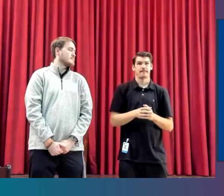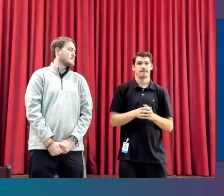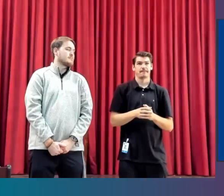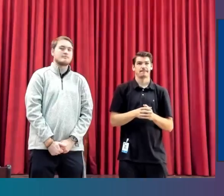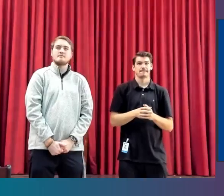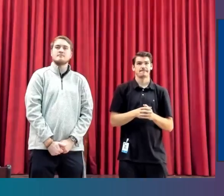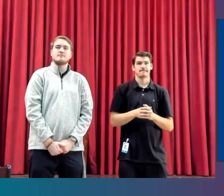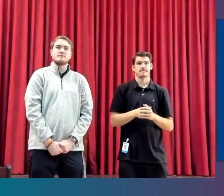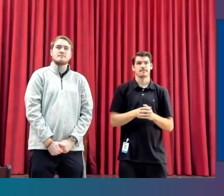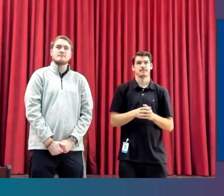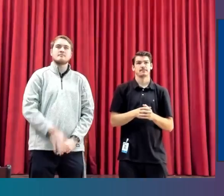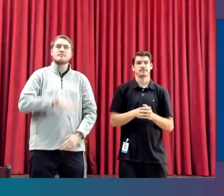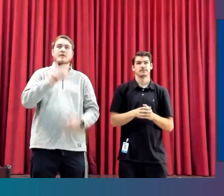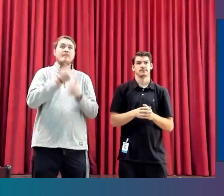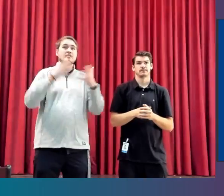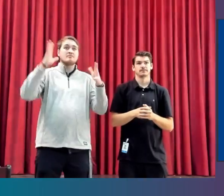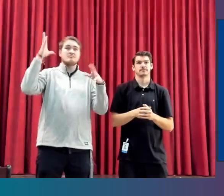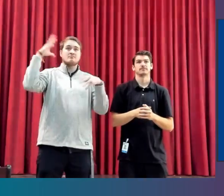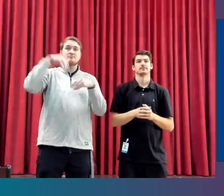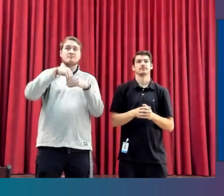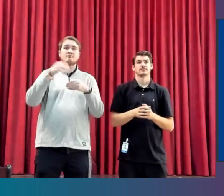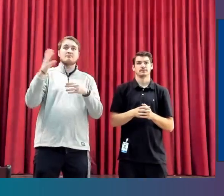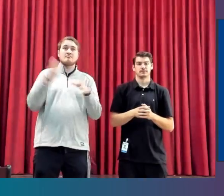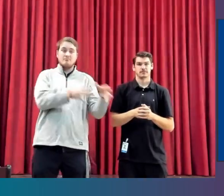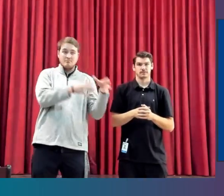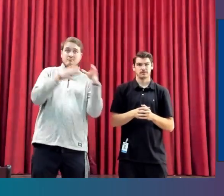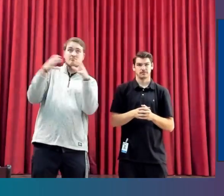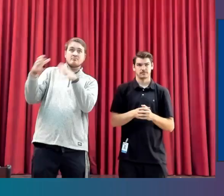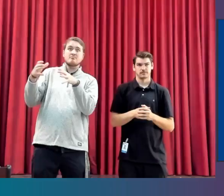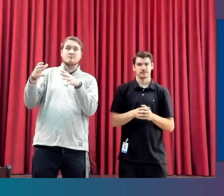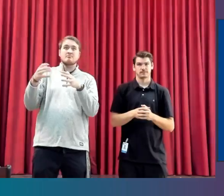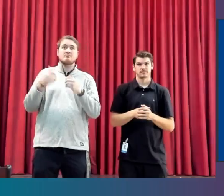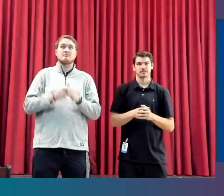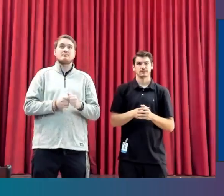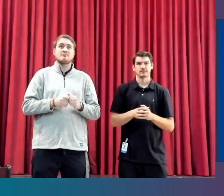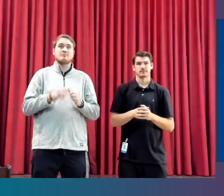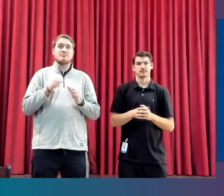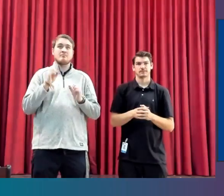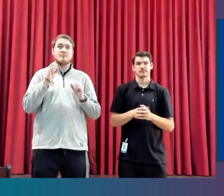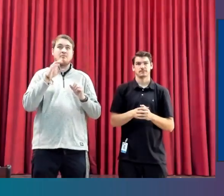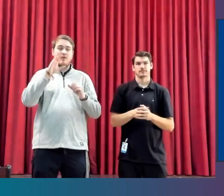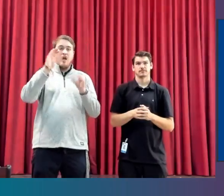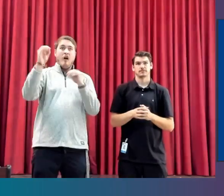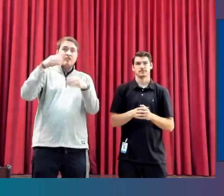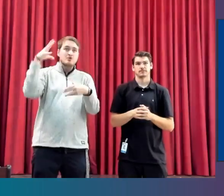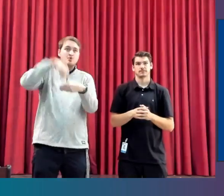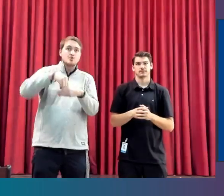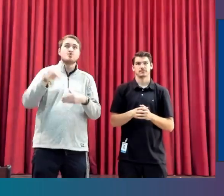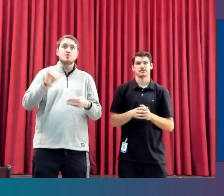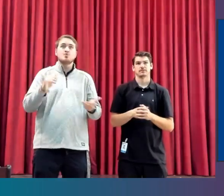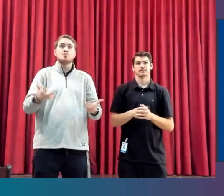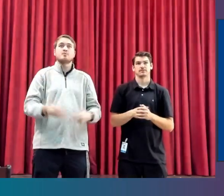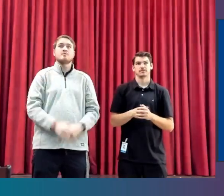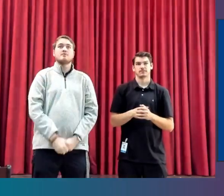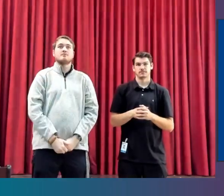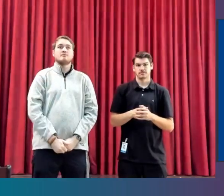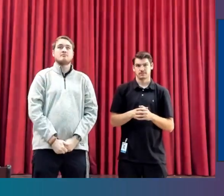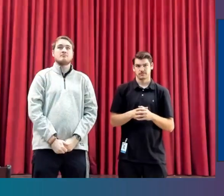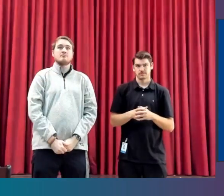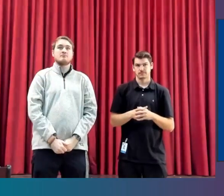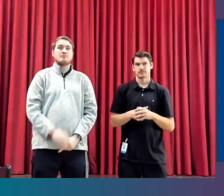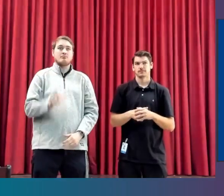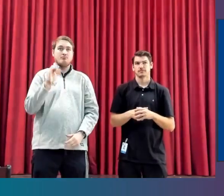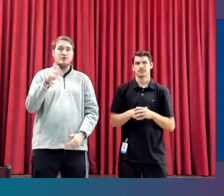So something that would include living upstairs and would also have an office as well. So it would be like an office